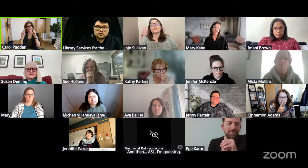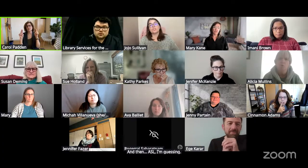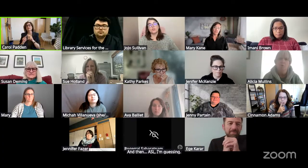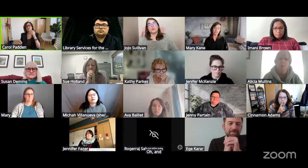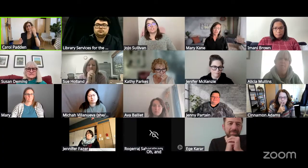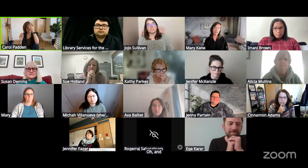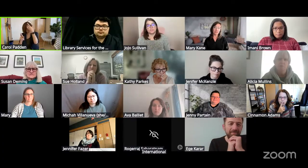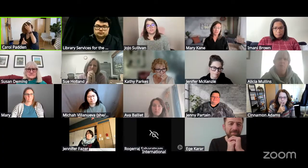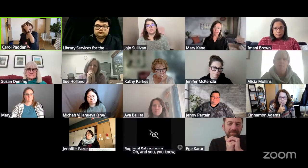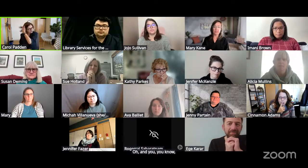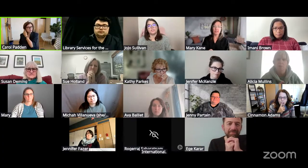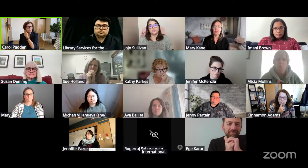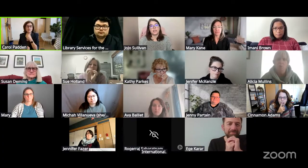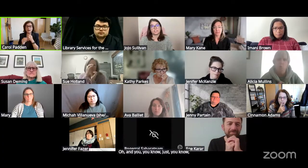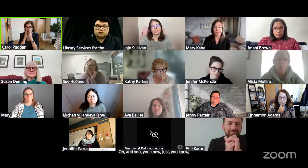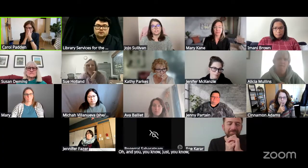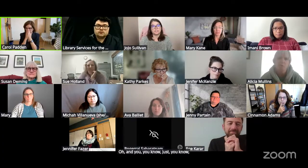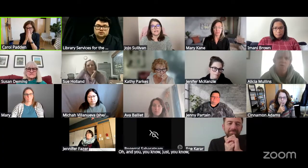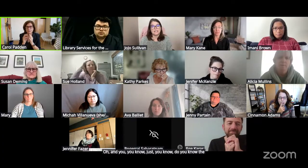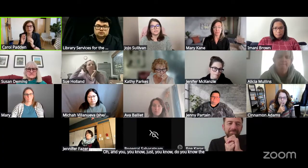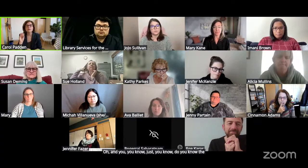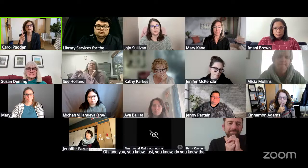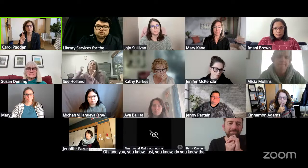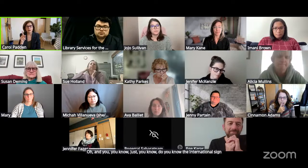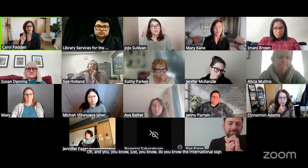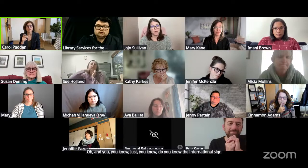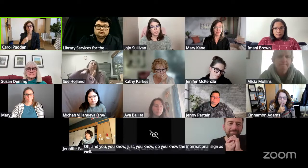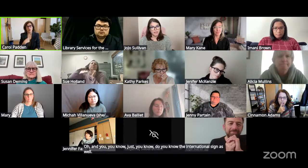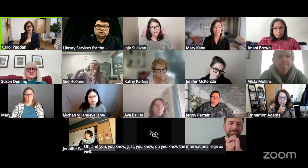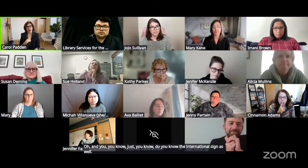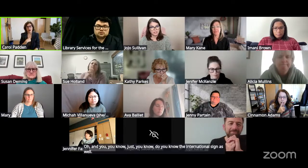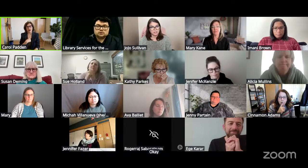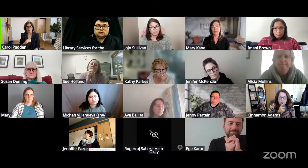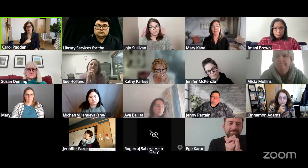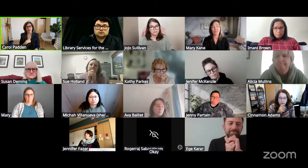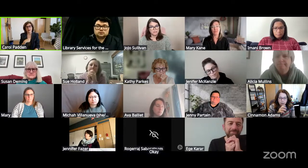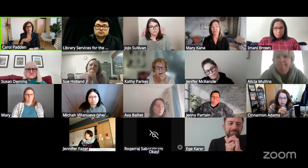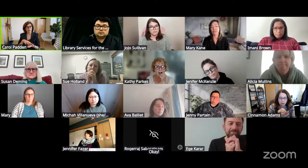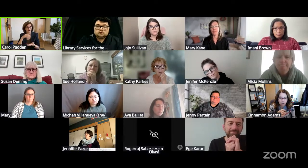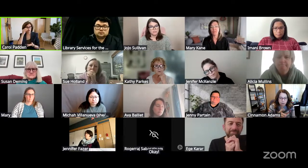you know, just, do you know the international sign as well? Okay.